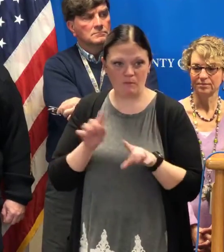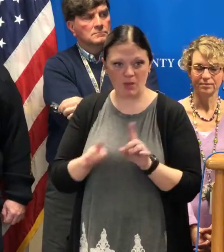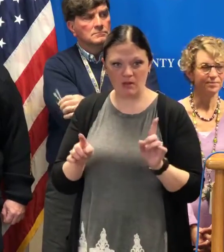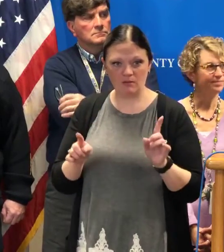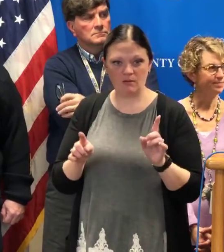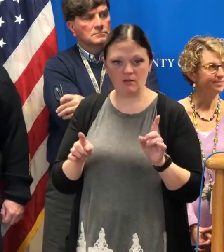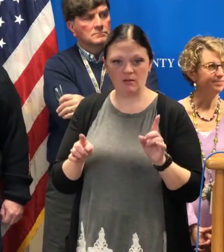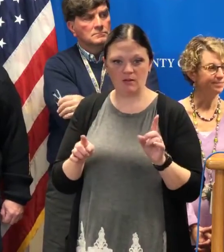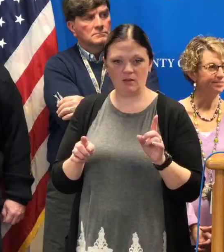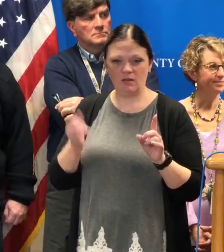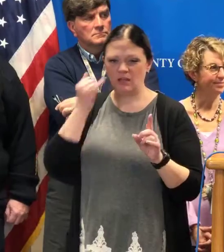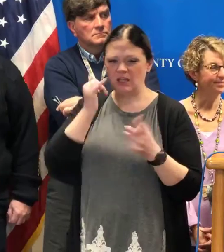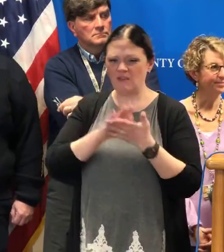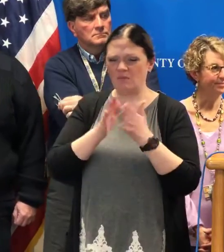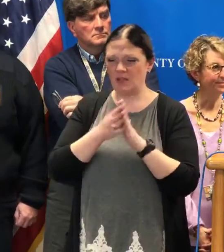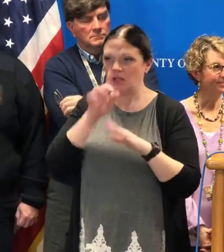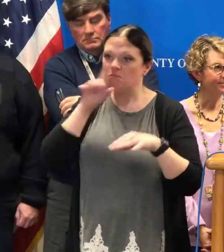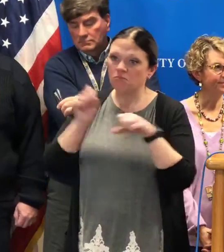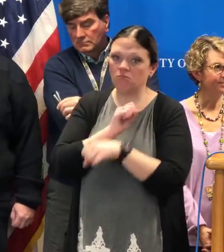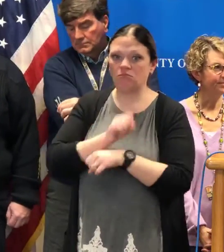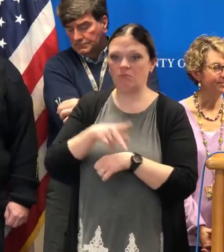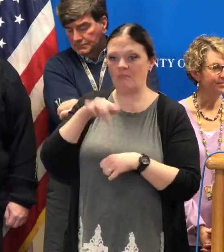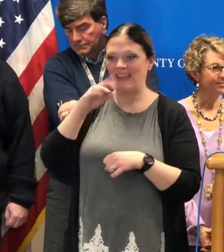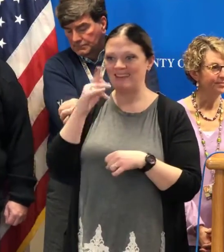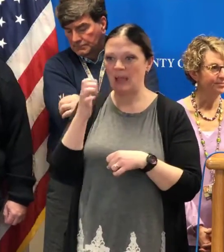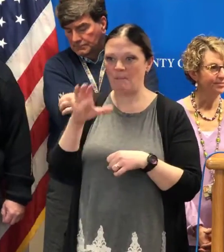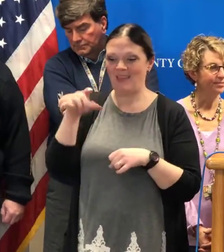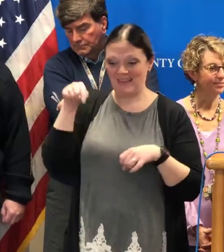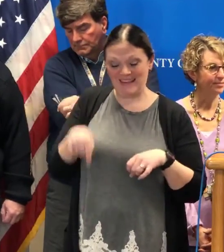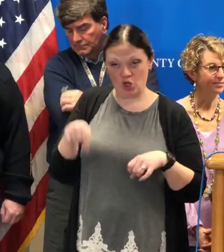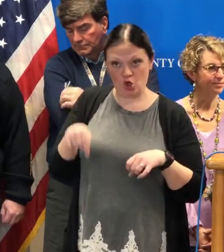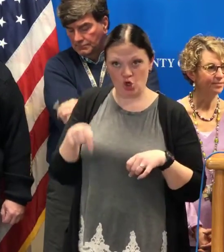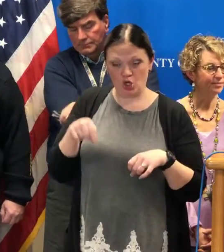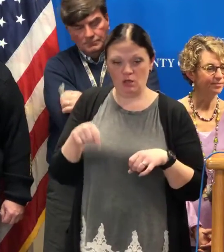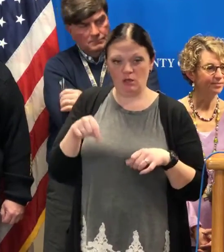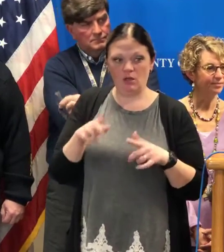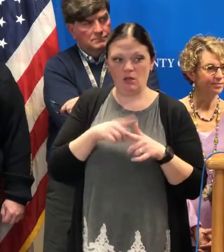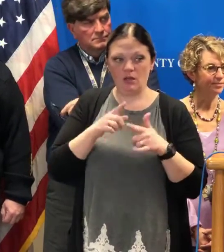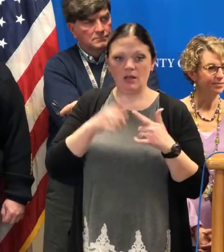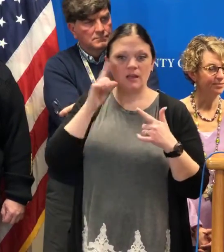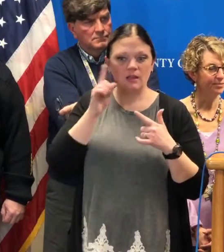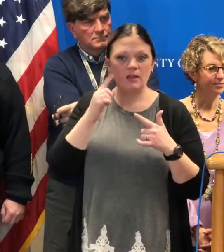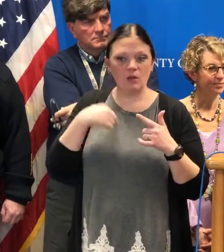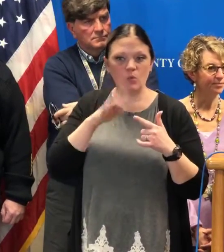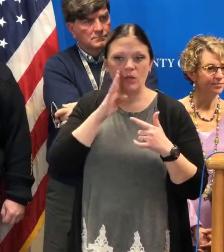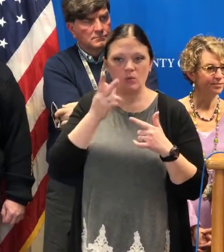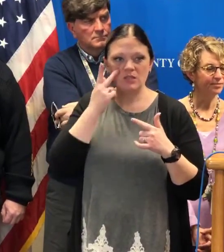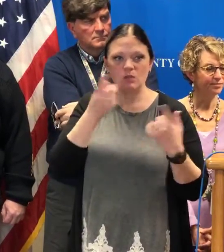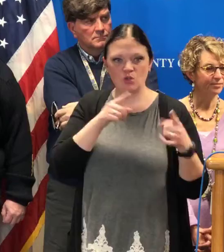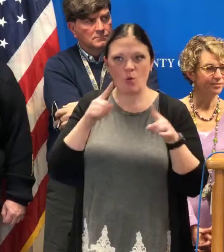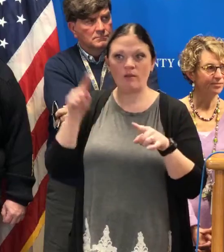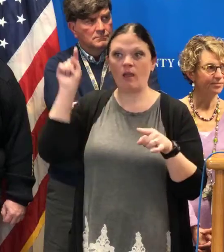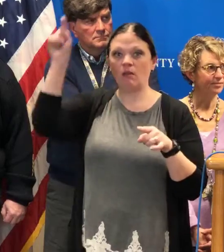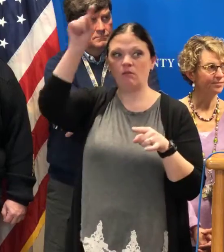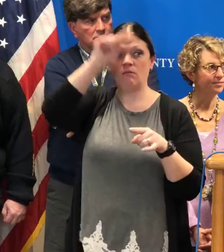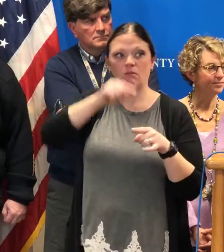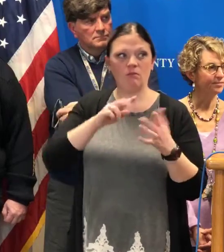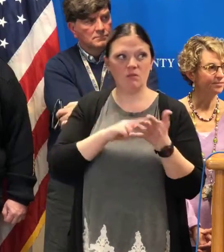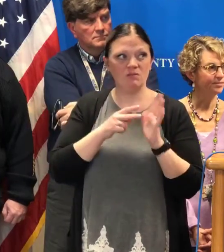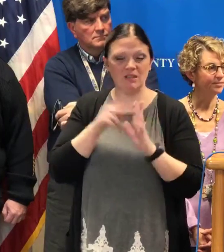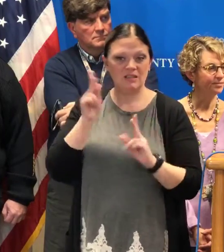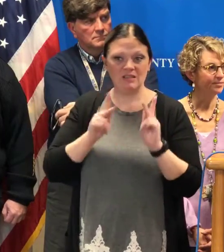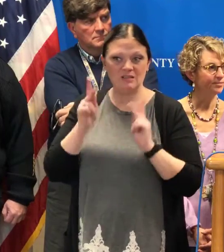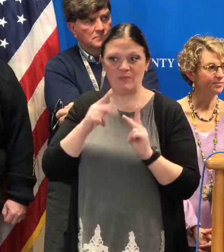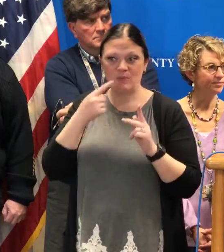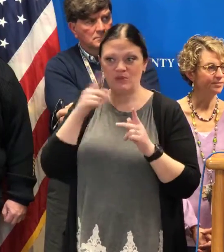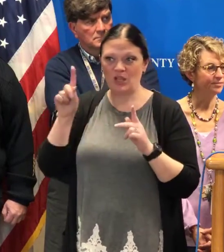there would be, if it became a true pandemic in this region, I think we'd be seeing a lot of what's going on elsewhere, which is people are being